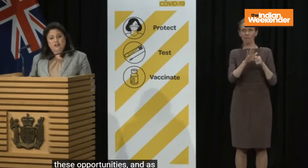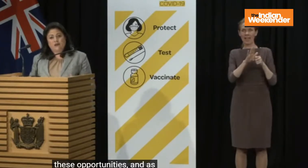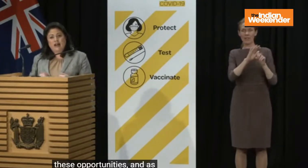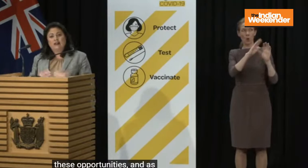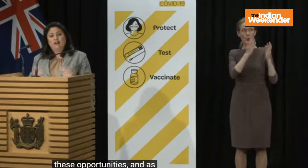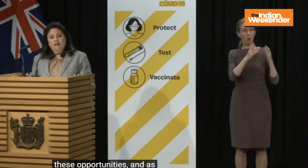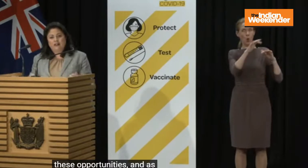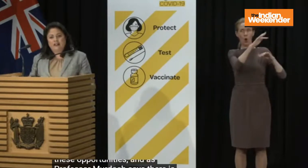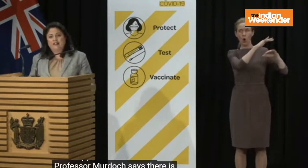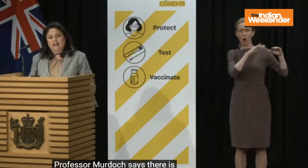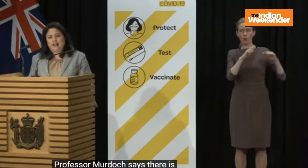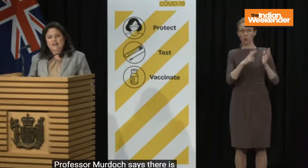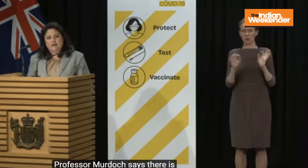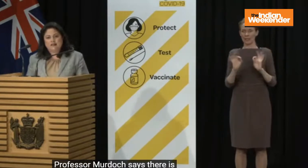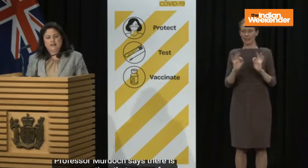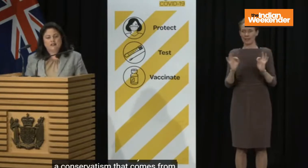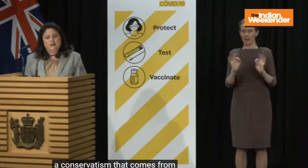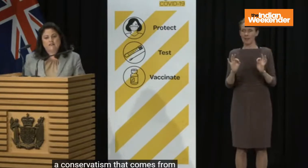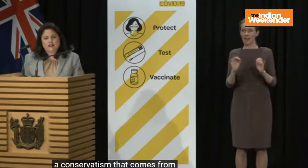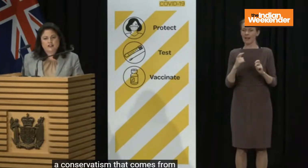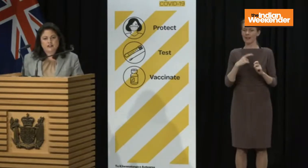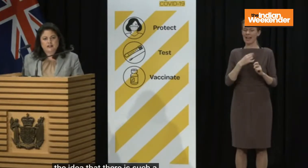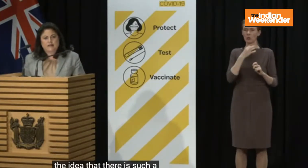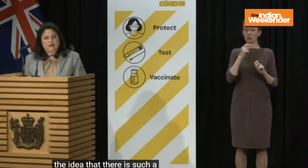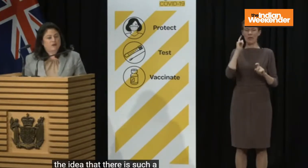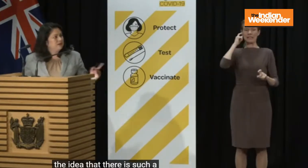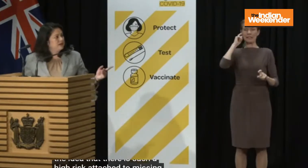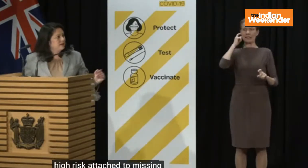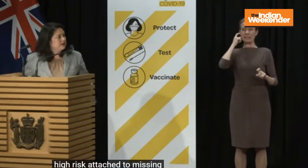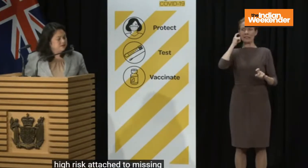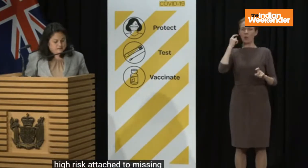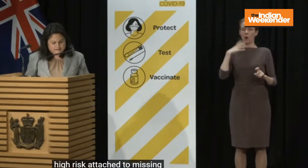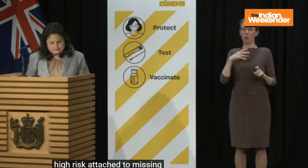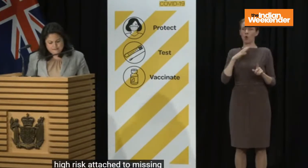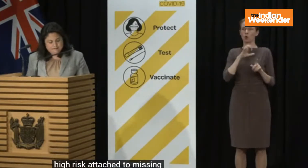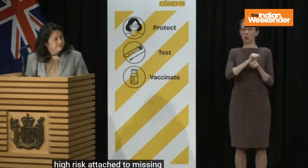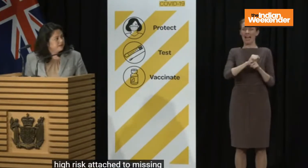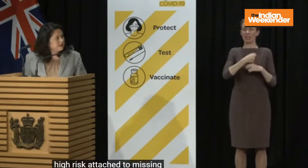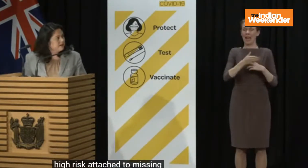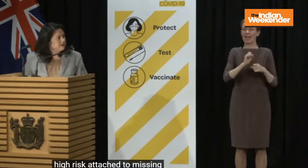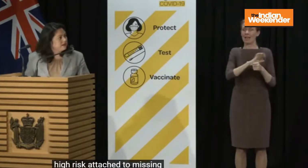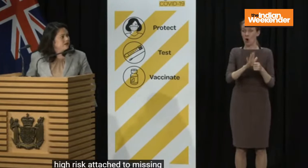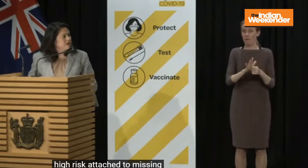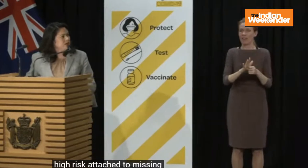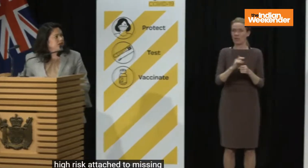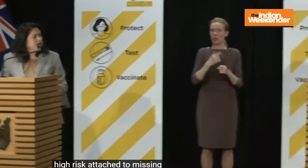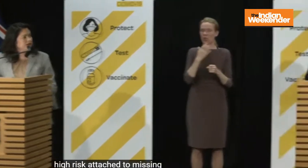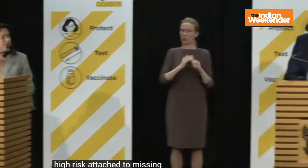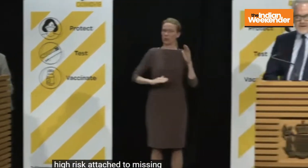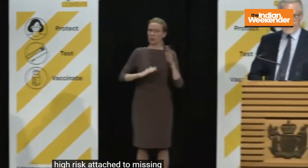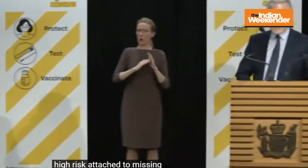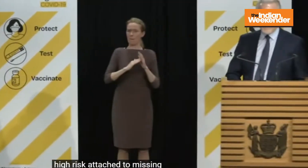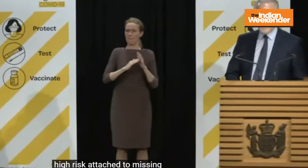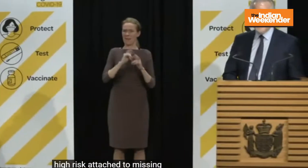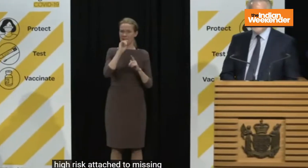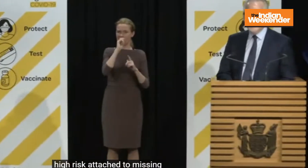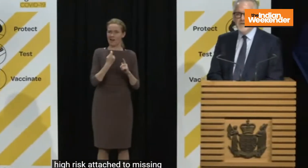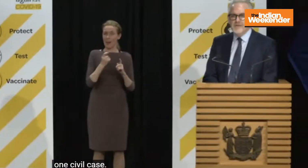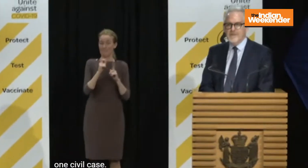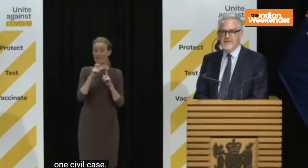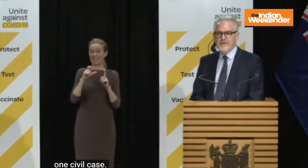to start to unlock that and allow some of these new innovations to come through. David? No, I agree. I think,